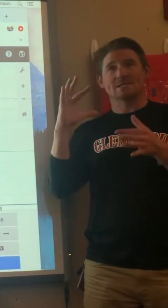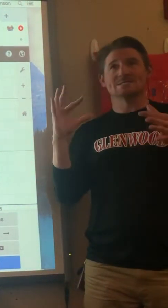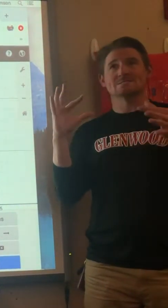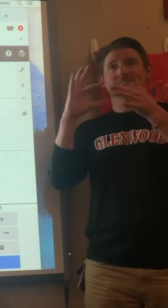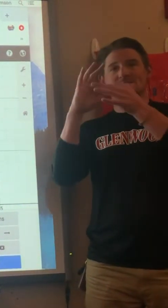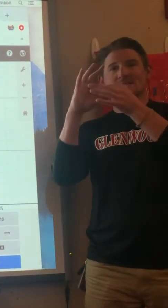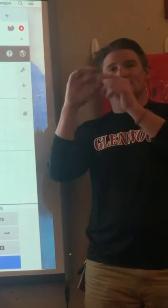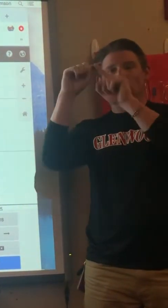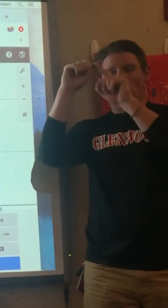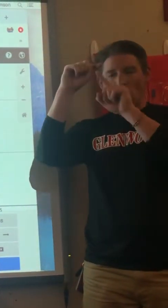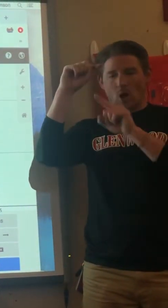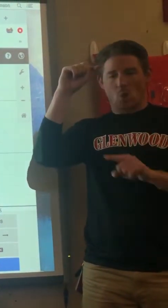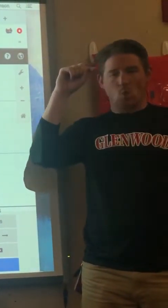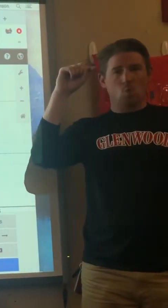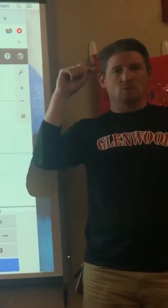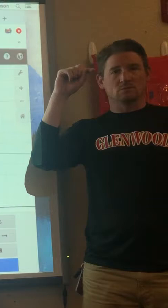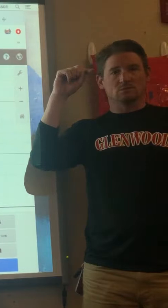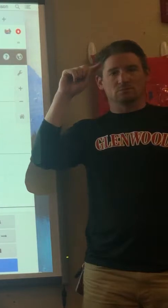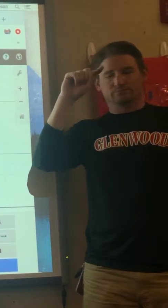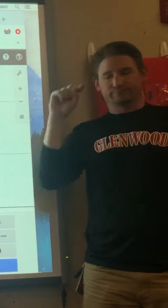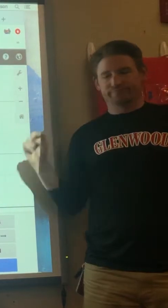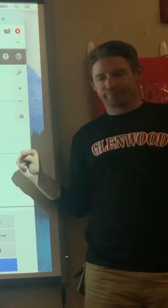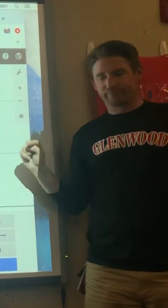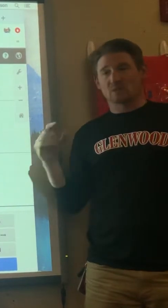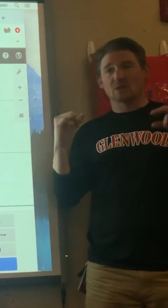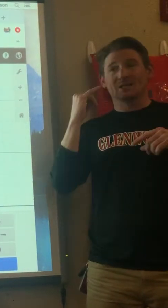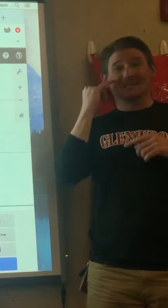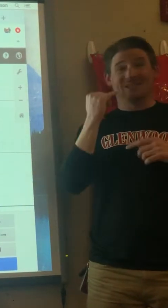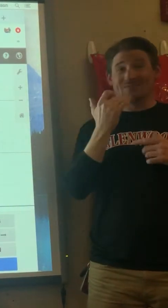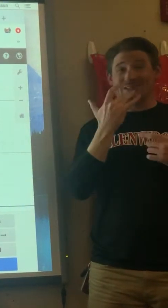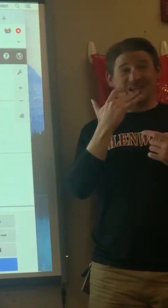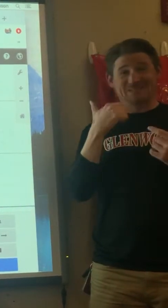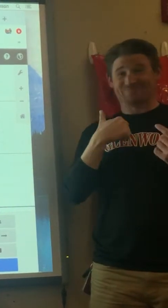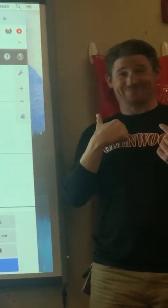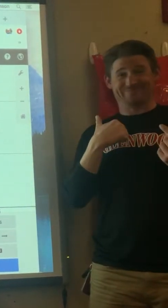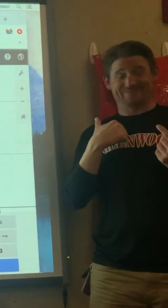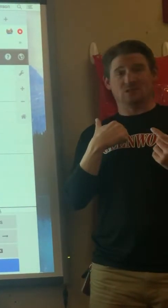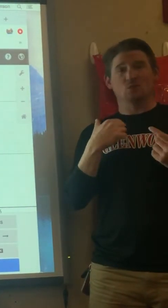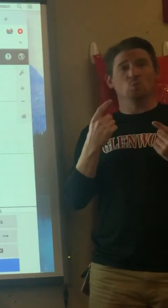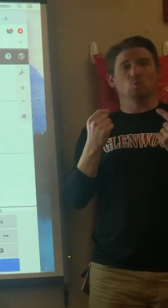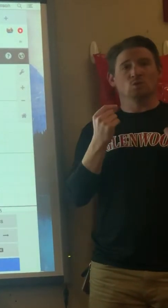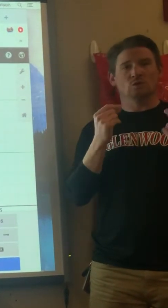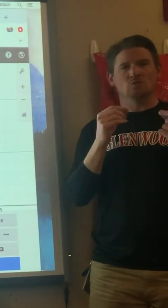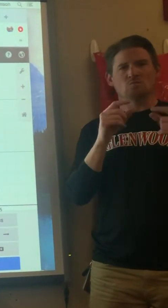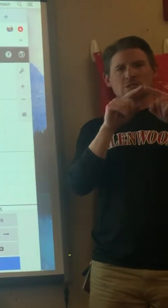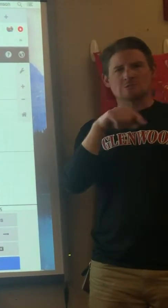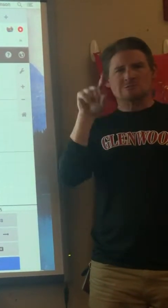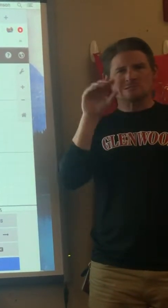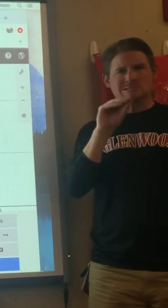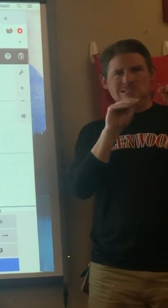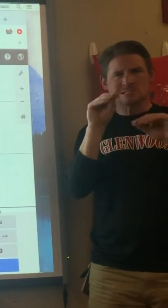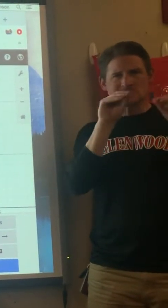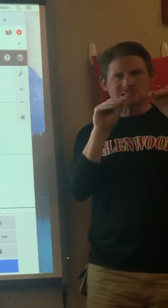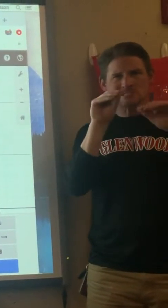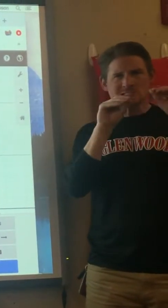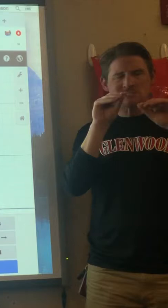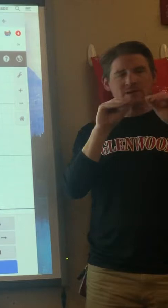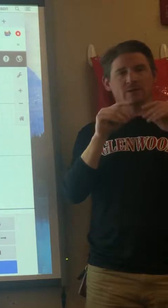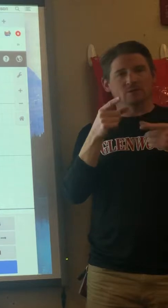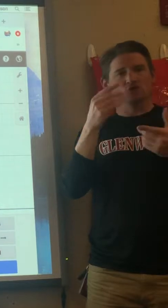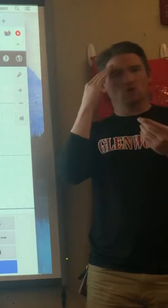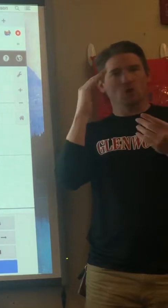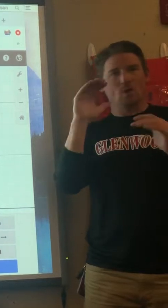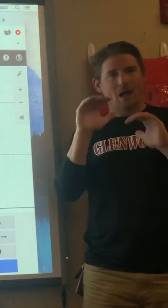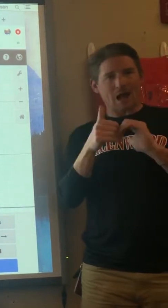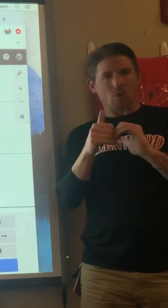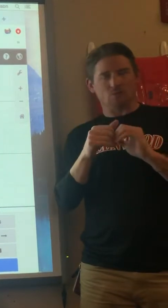my quadratic, right? If that wasn't so lucky, I might have to take my quadratic and move it around, and you guys know how to do that, right?